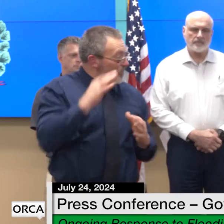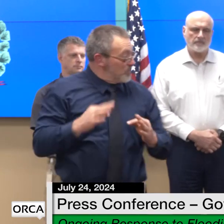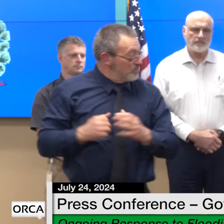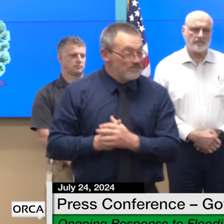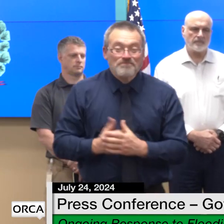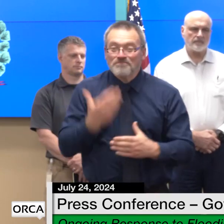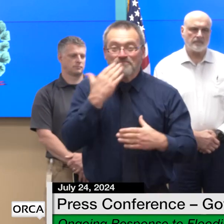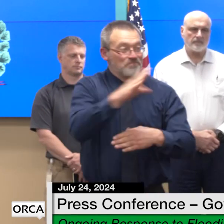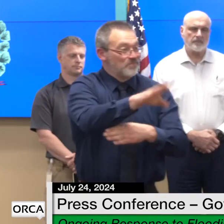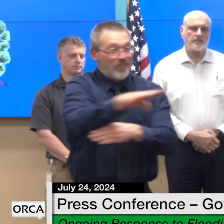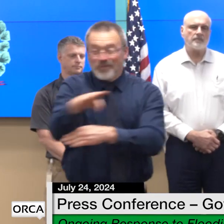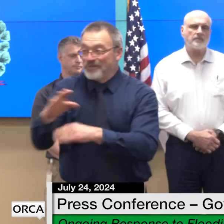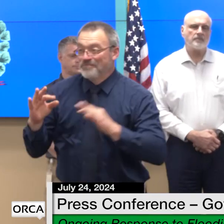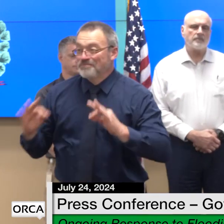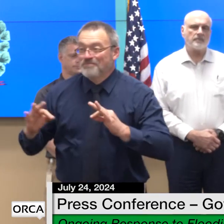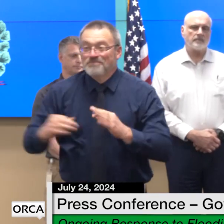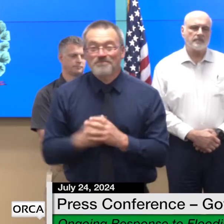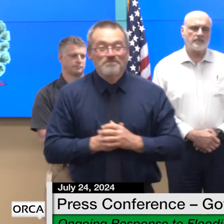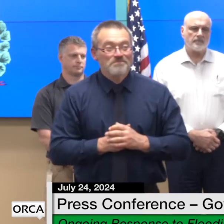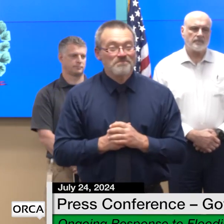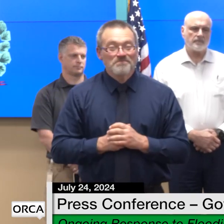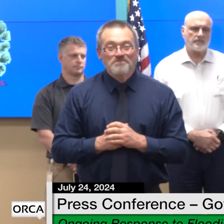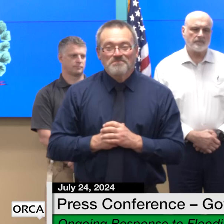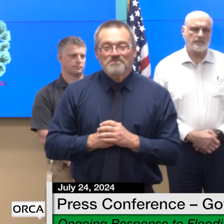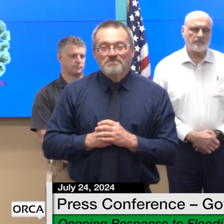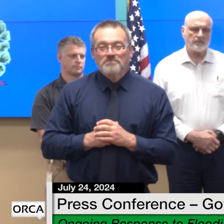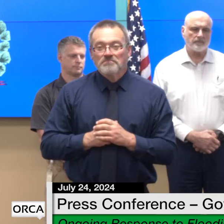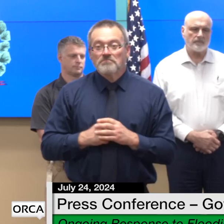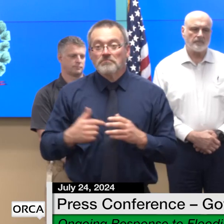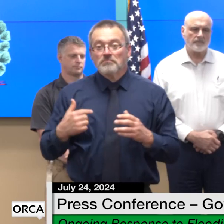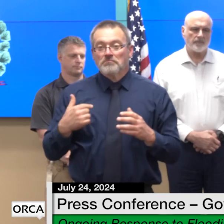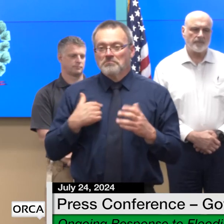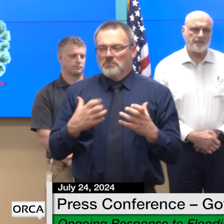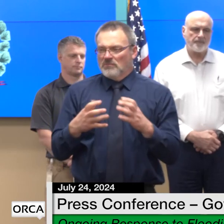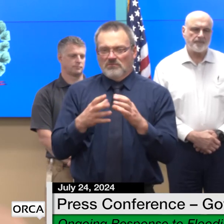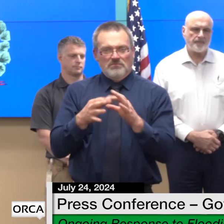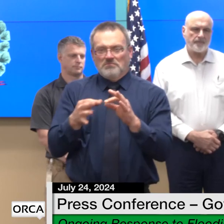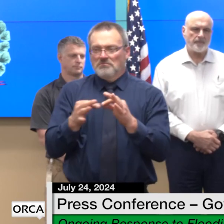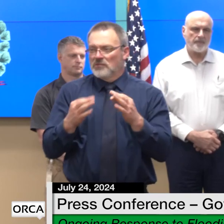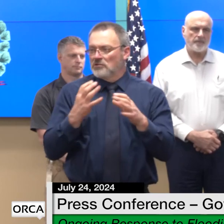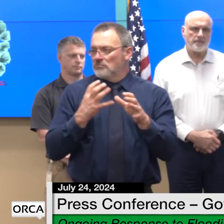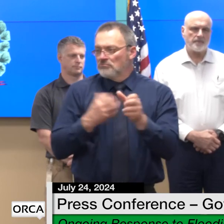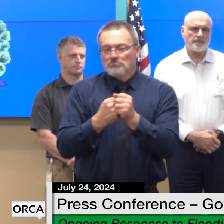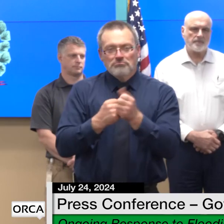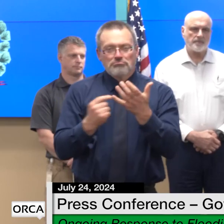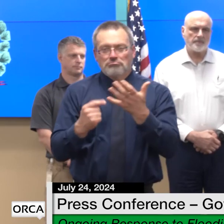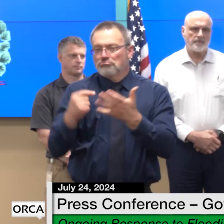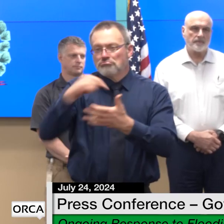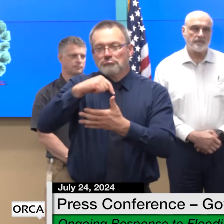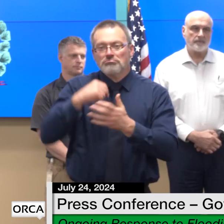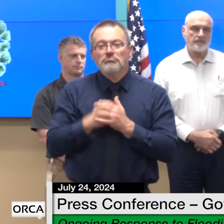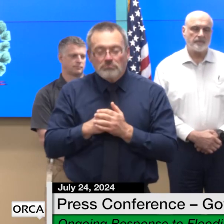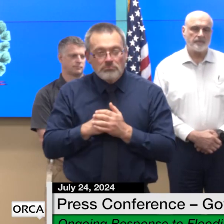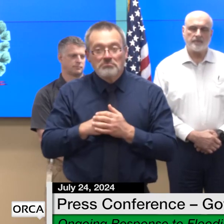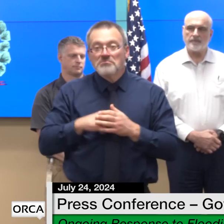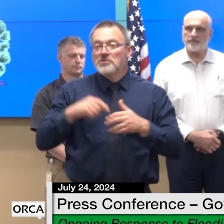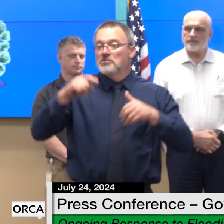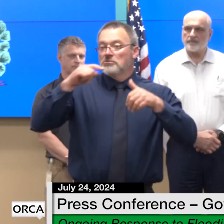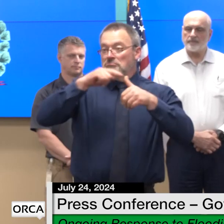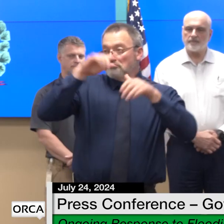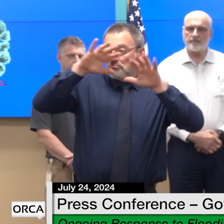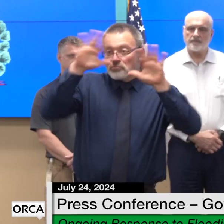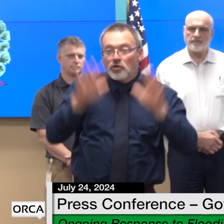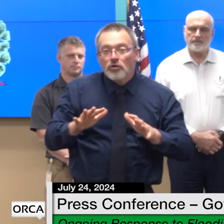Good afternoon. I will be covering several topics today related to the weather, FEMA